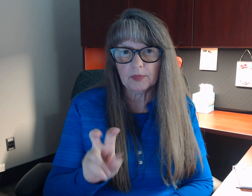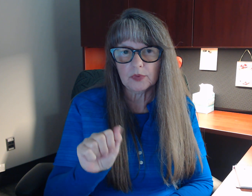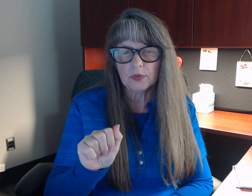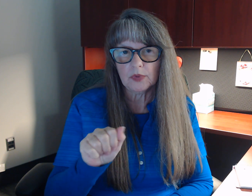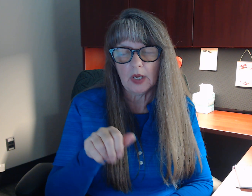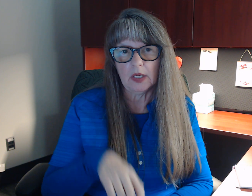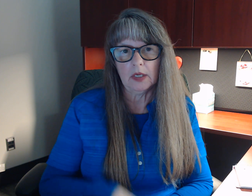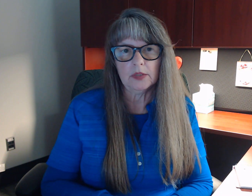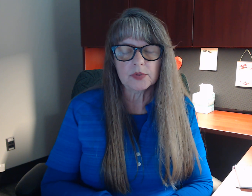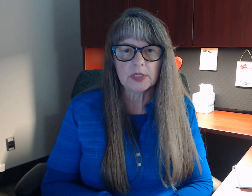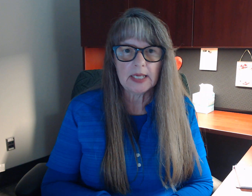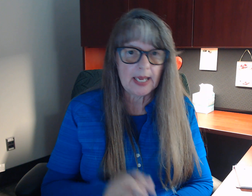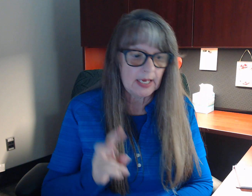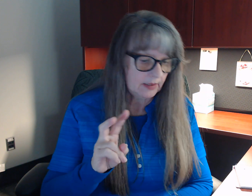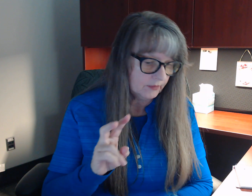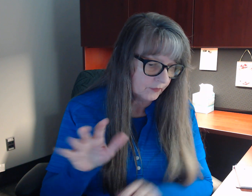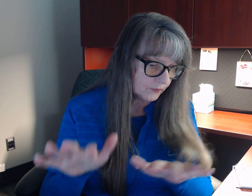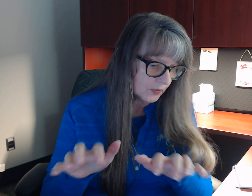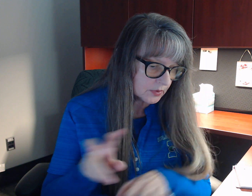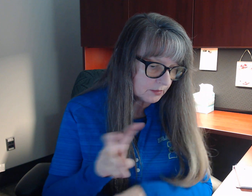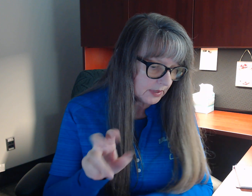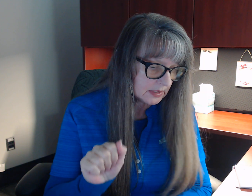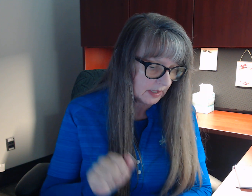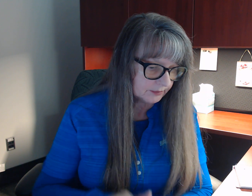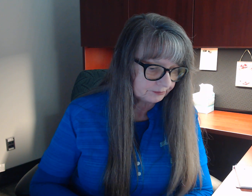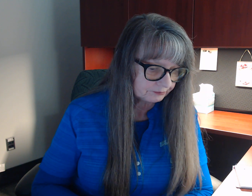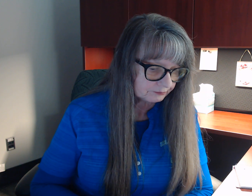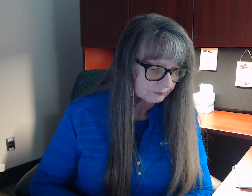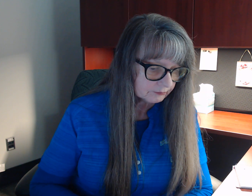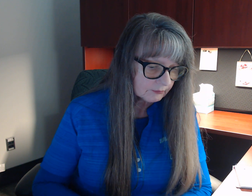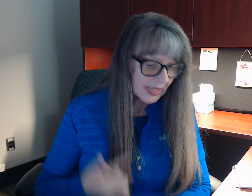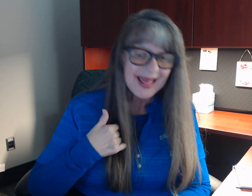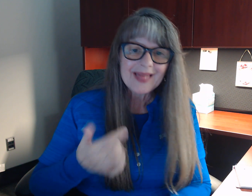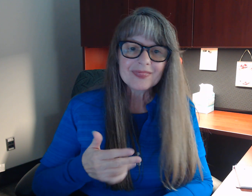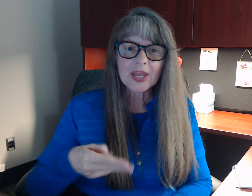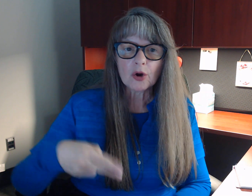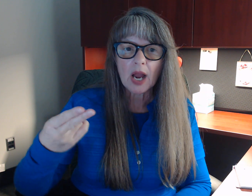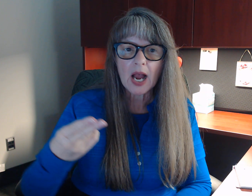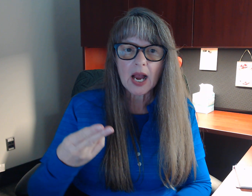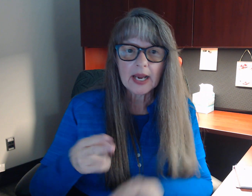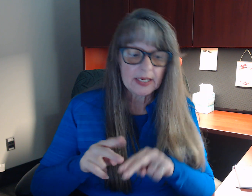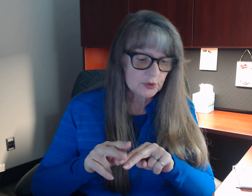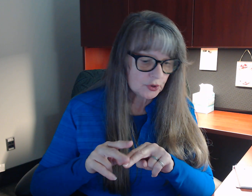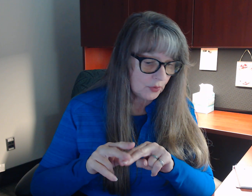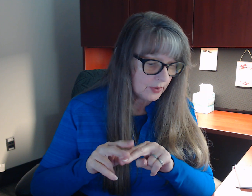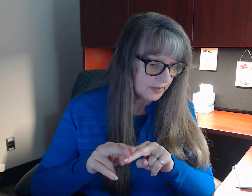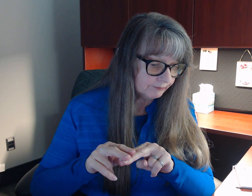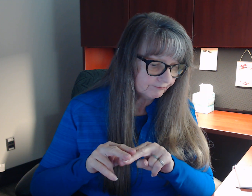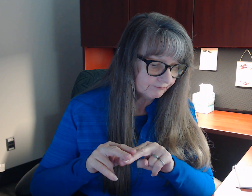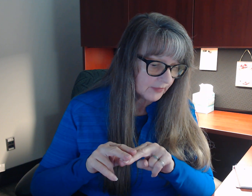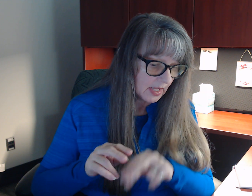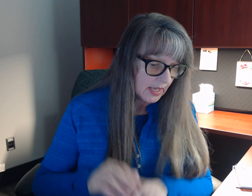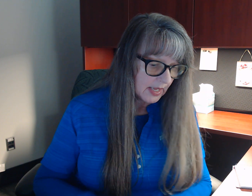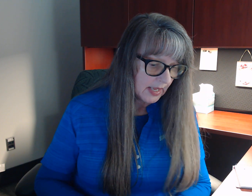double ZA, frozen pizza. They are high in sodium, and